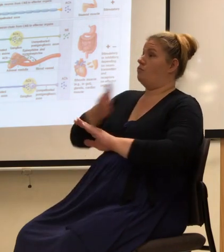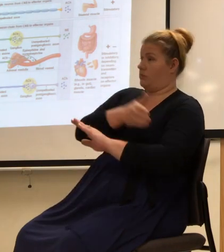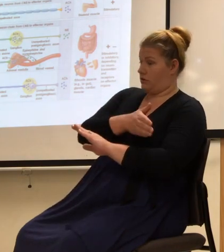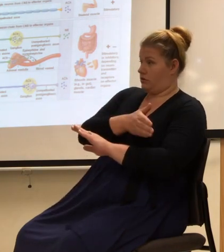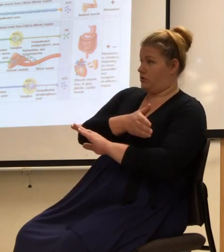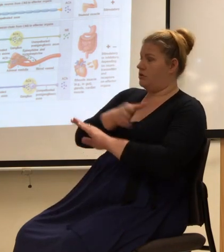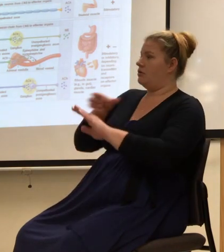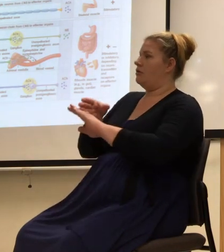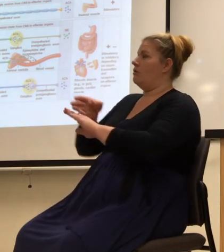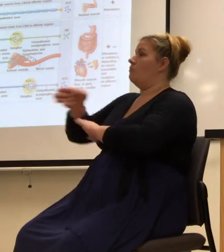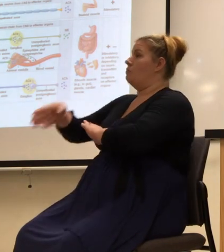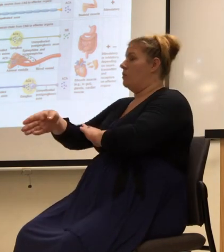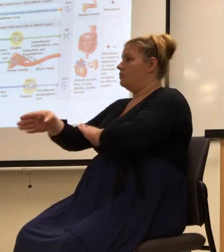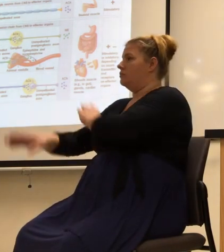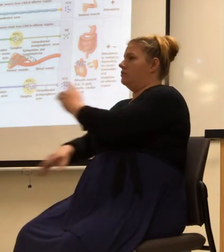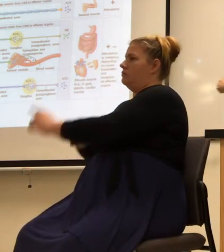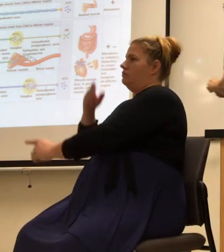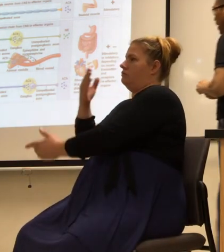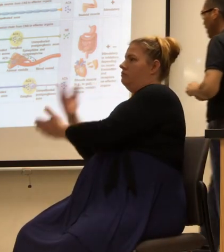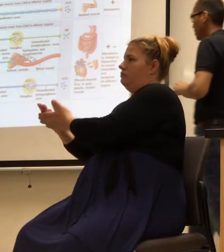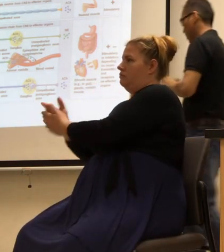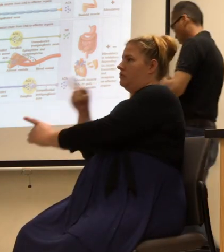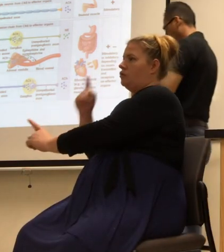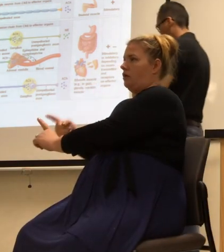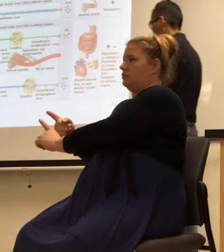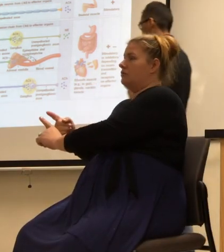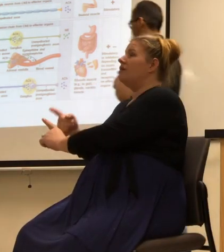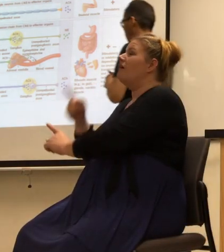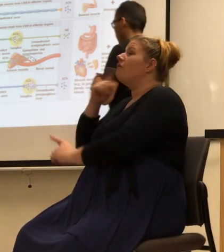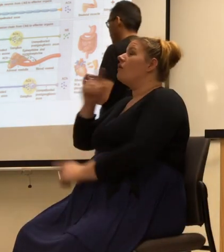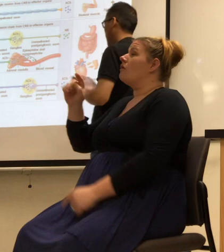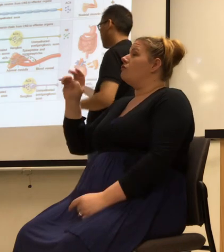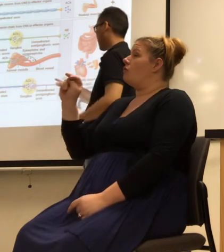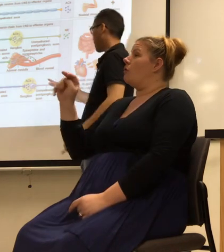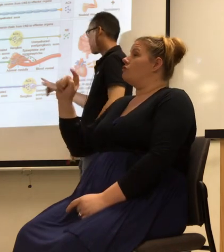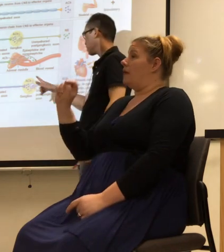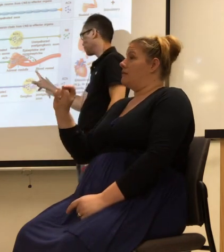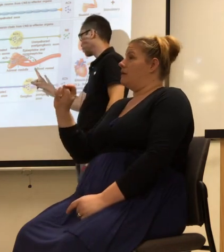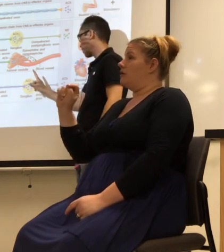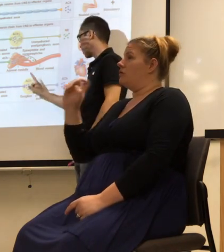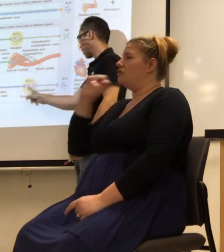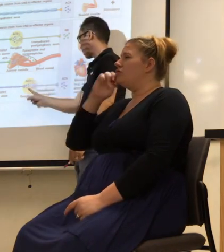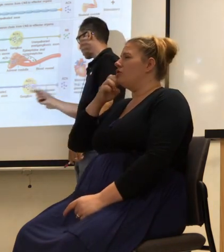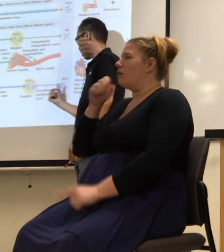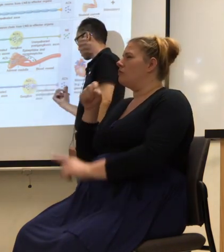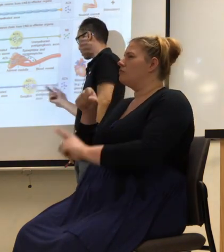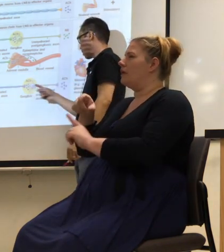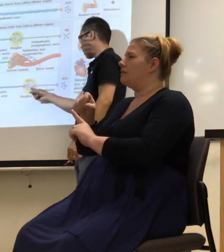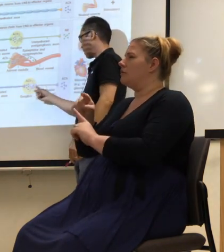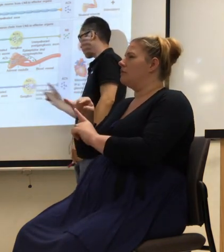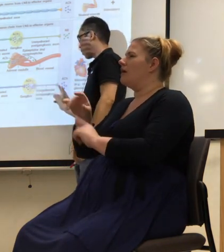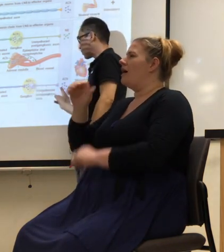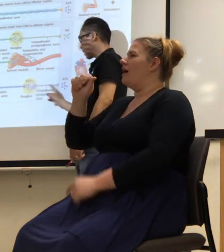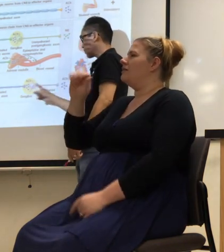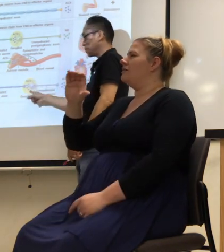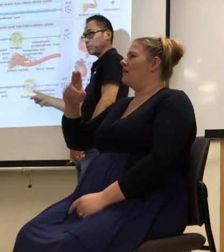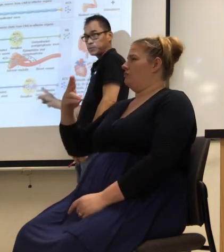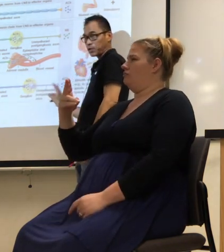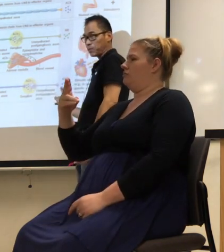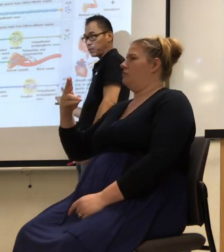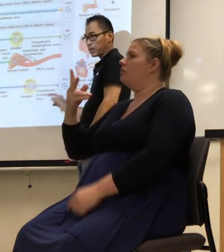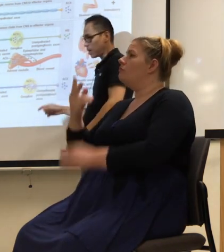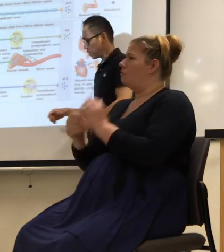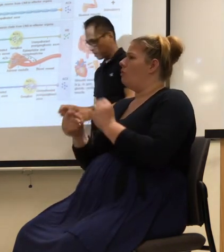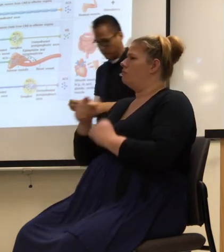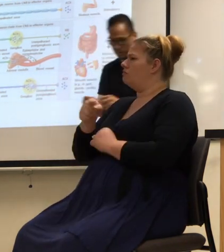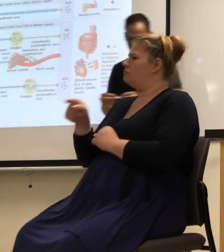In terms of the transmitter, neurotransmitter, it's ACH that both cells use